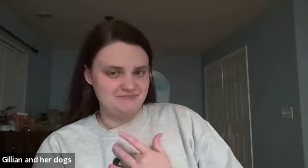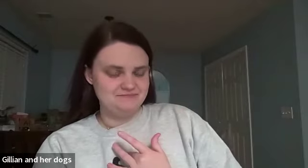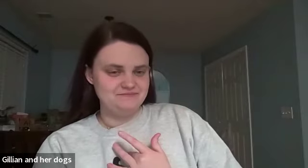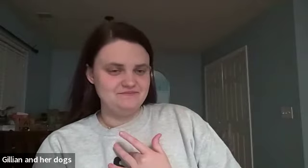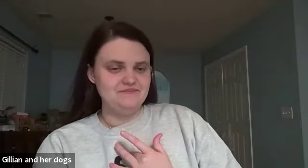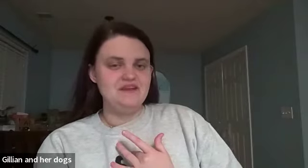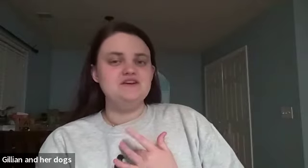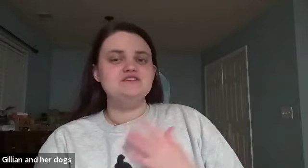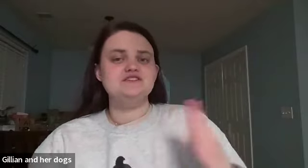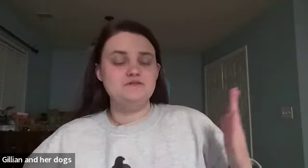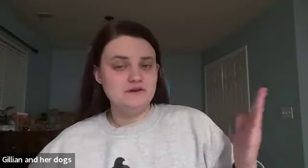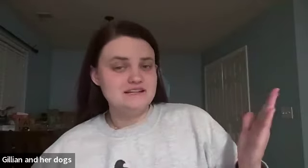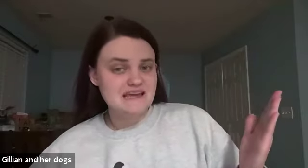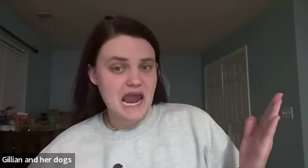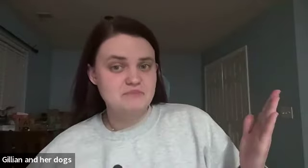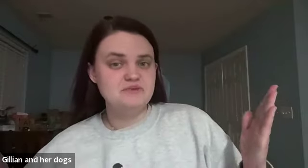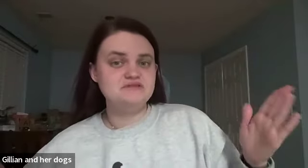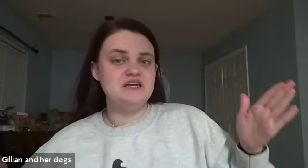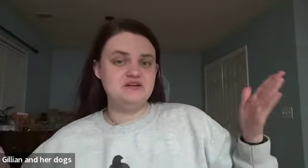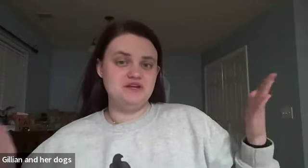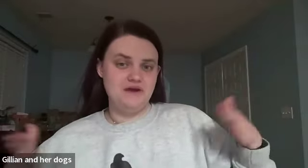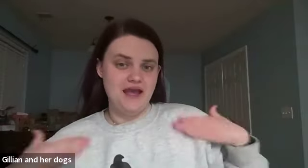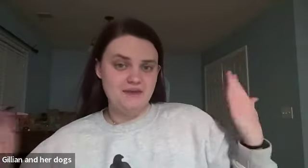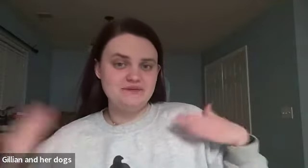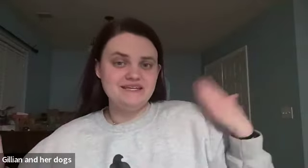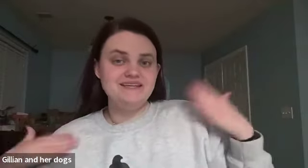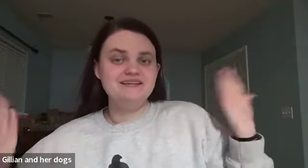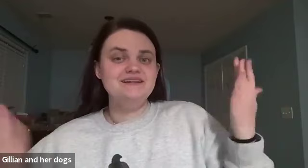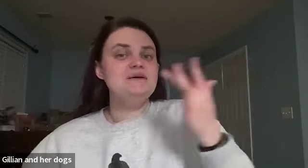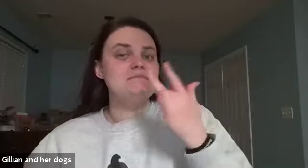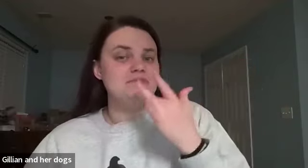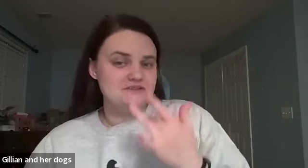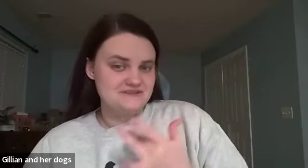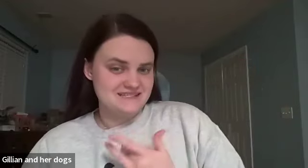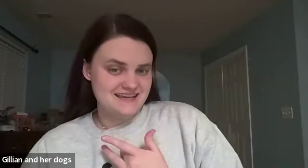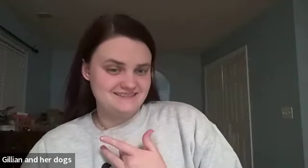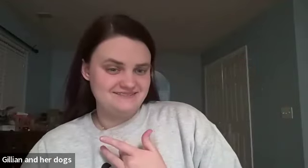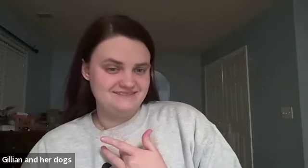Birthday. So if you're going to say happy birthday, you would go happy birthday.